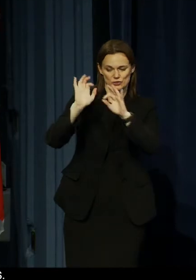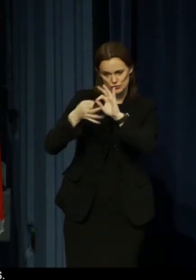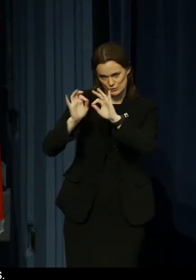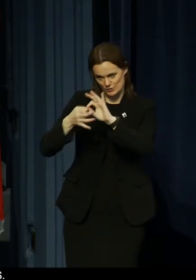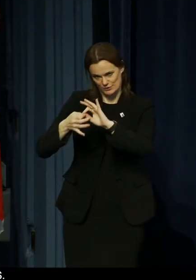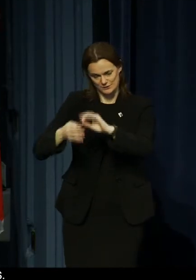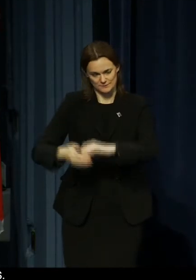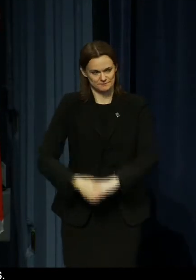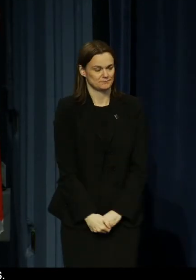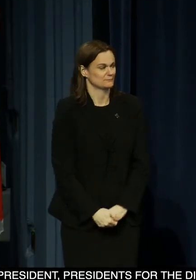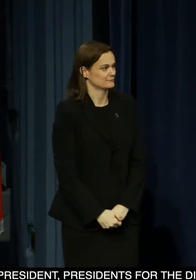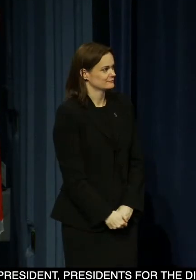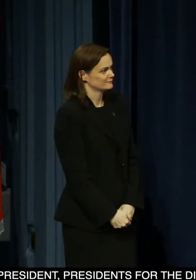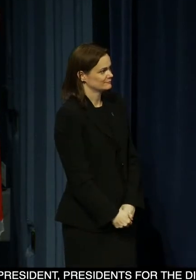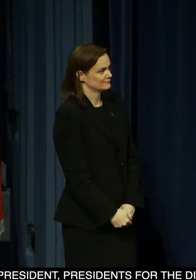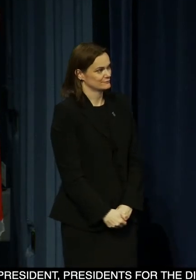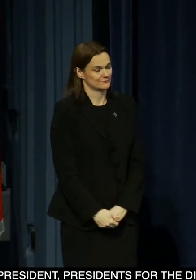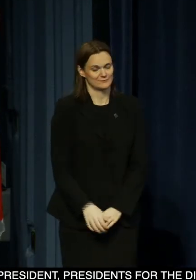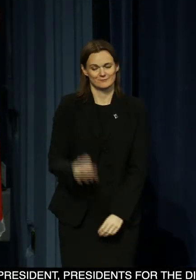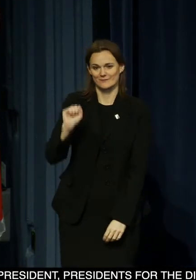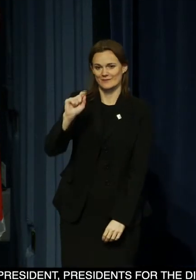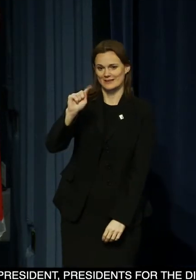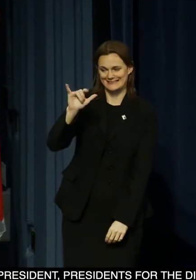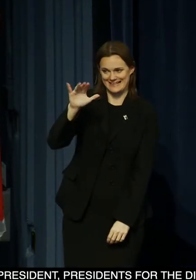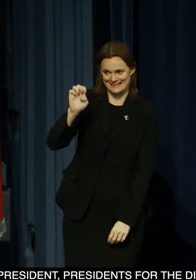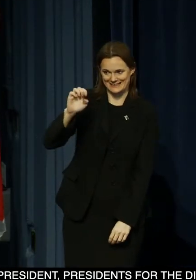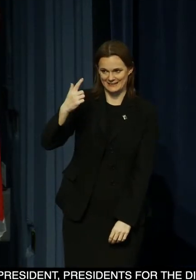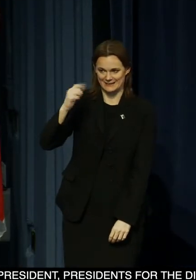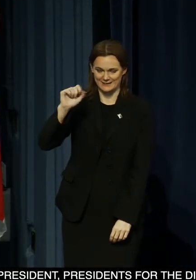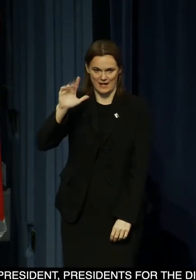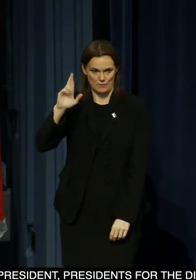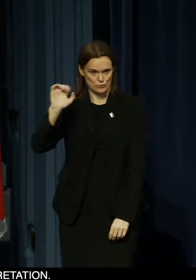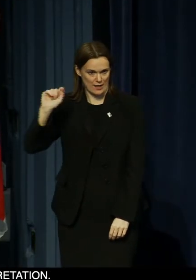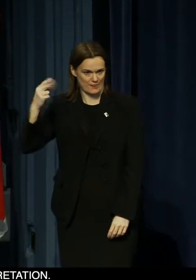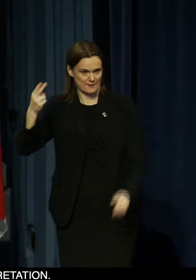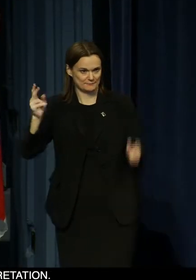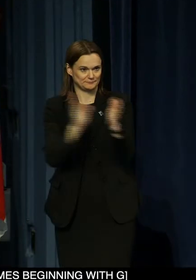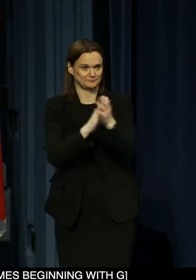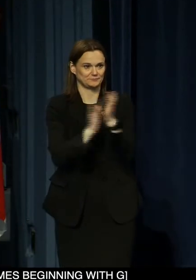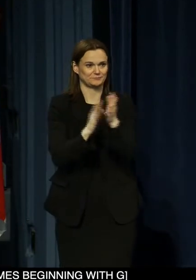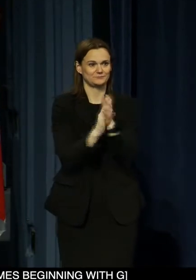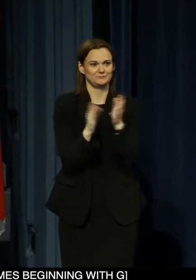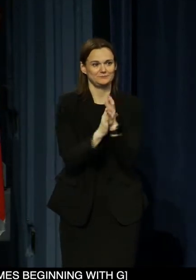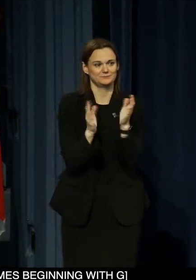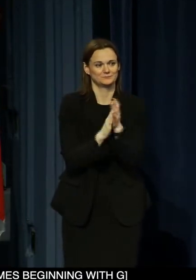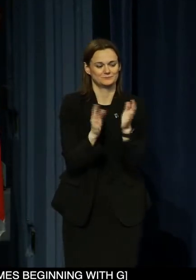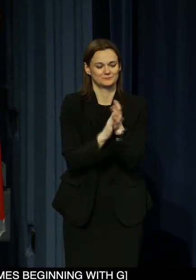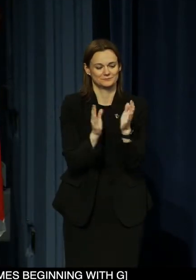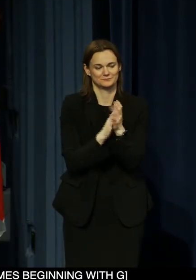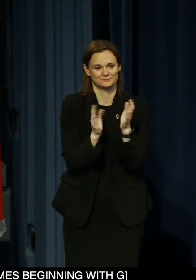Ligo with the college's highest award, an honorary diploma.